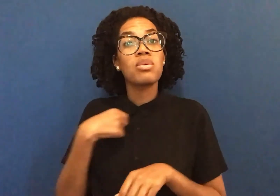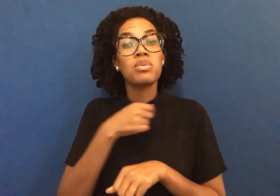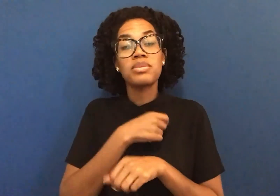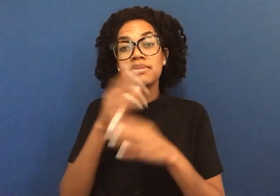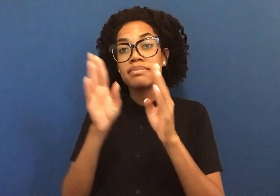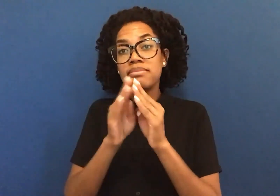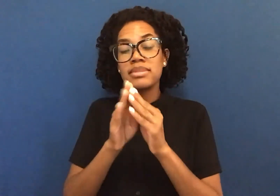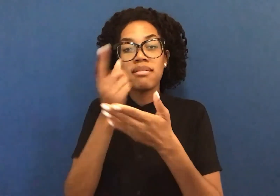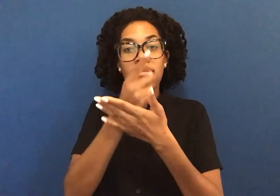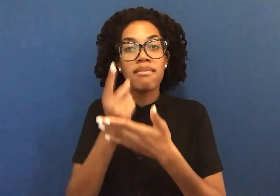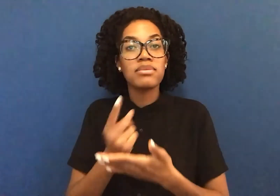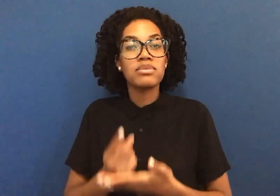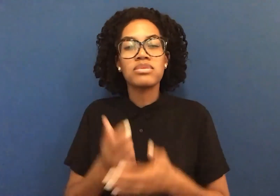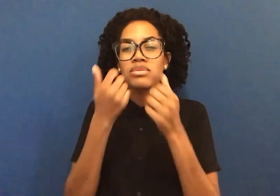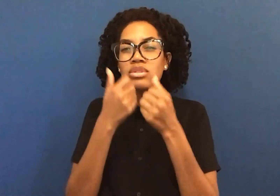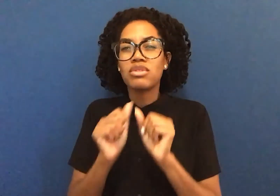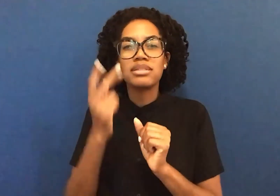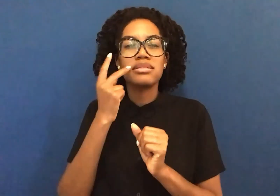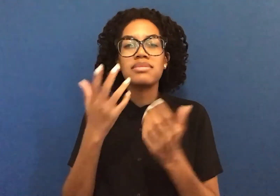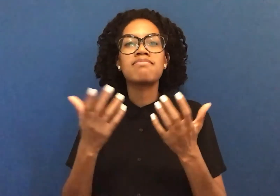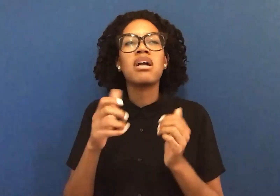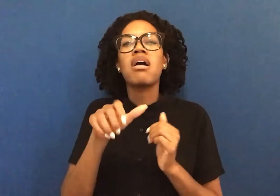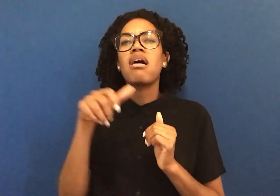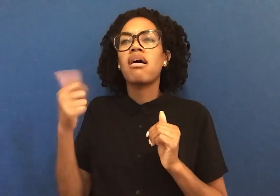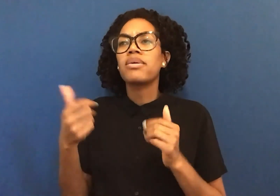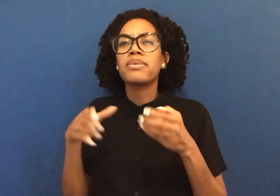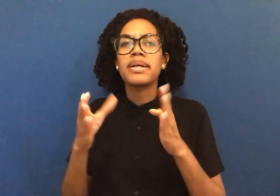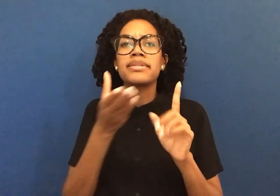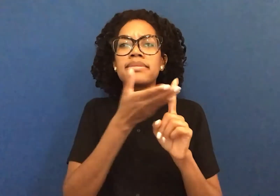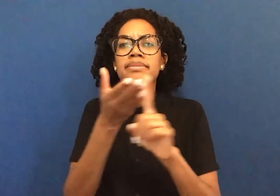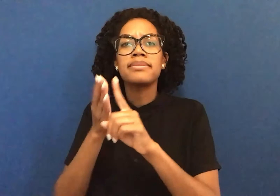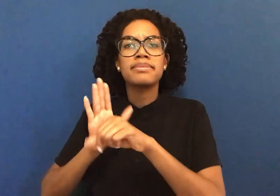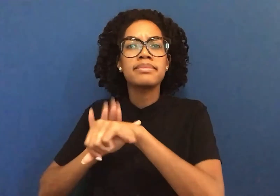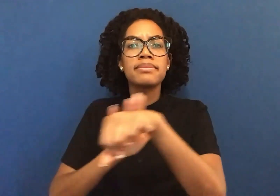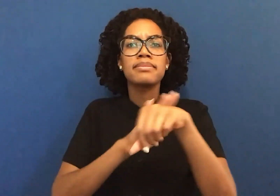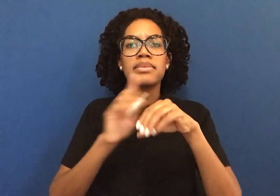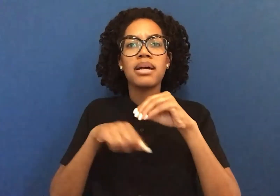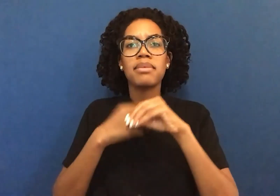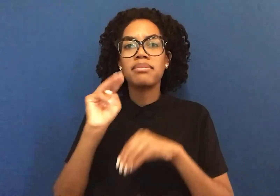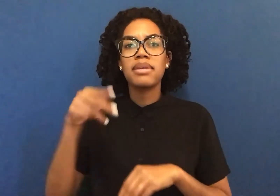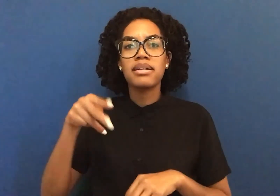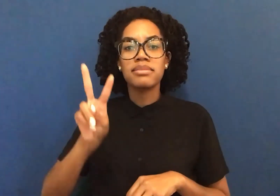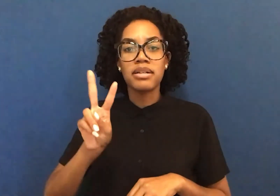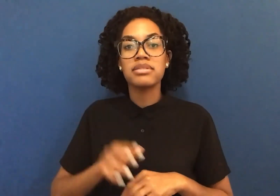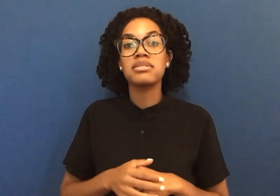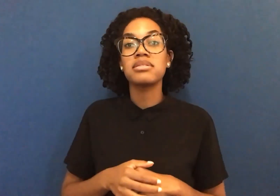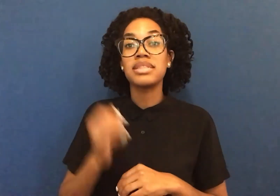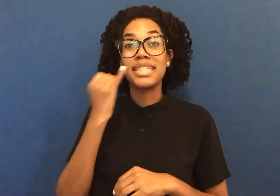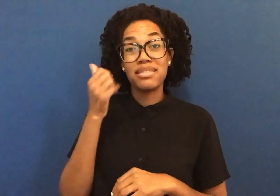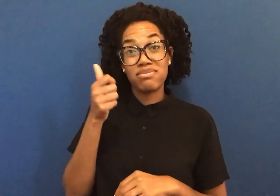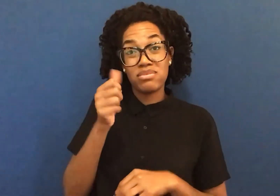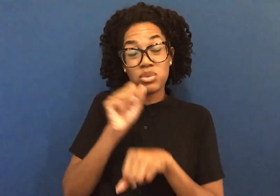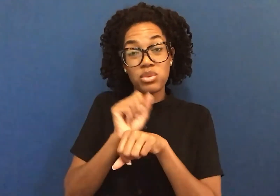what other levers we can pull to raise the alarm on this outbreak. And if you are with a national, state, or